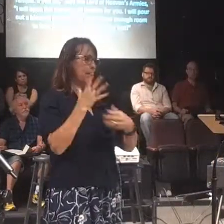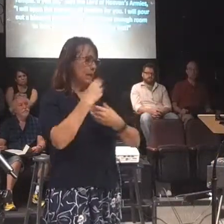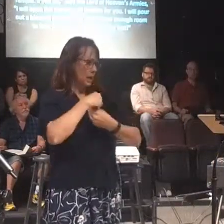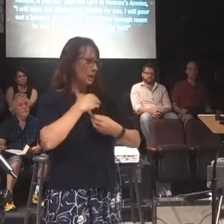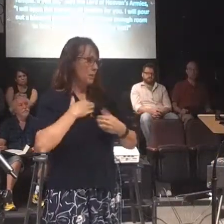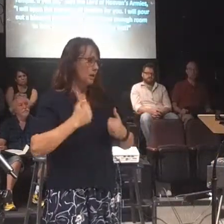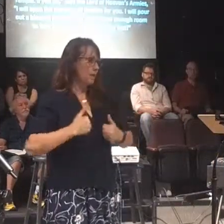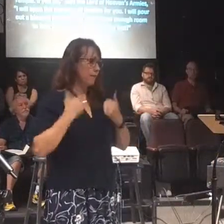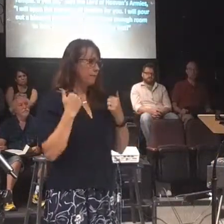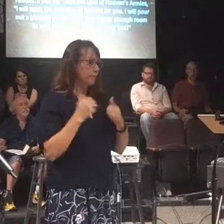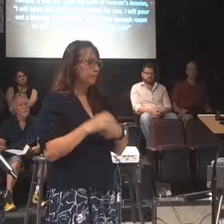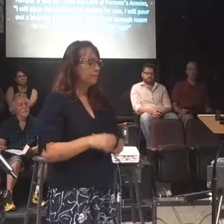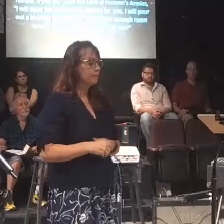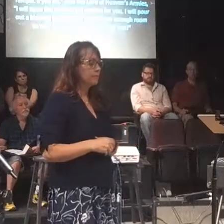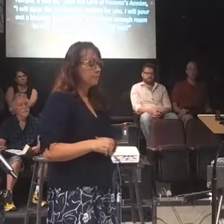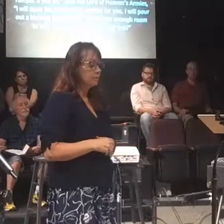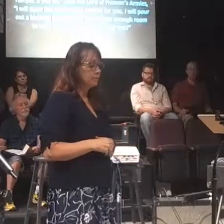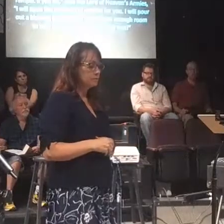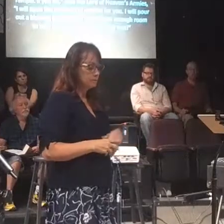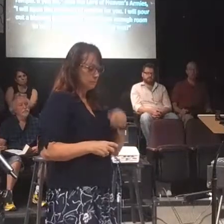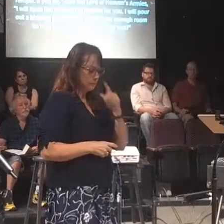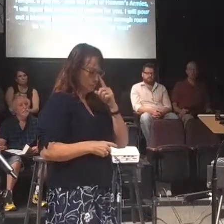this heated